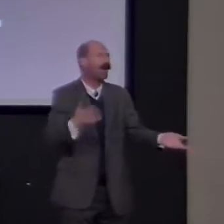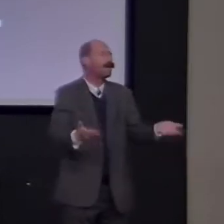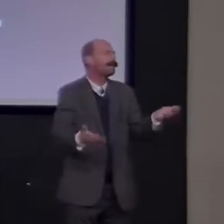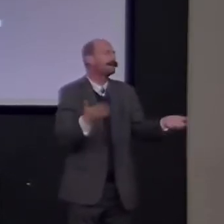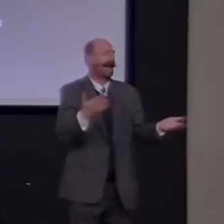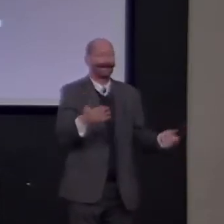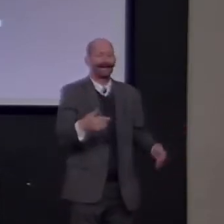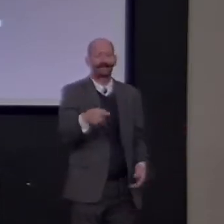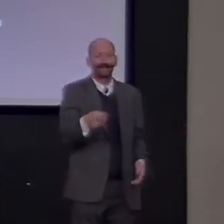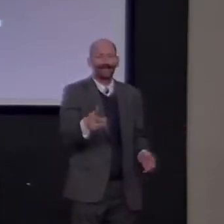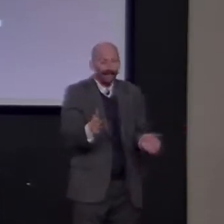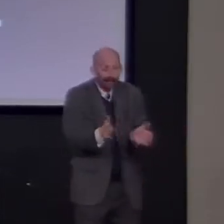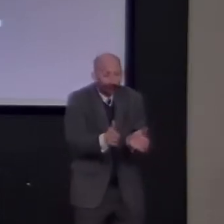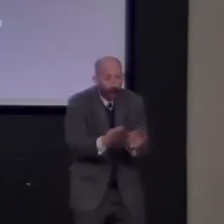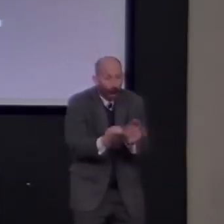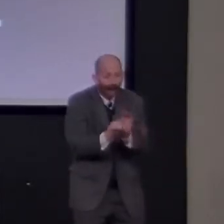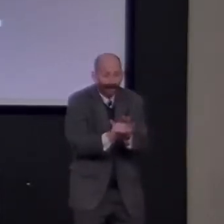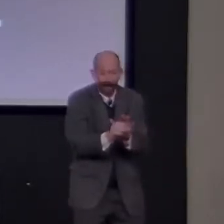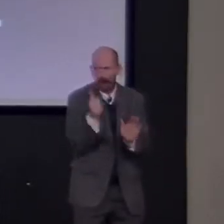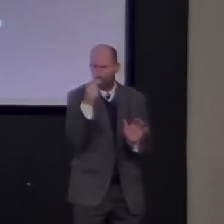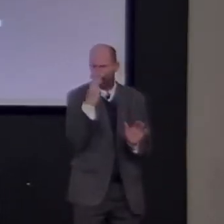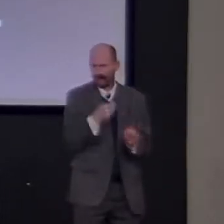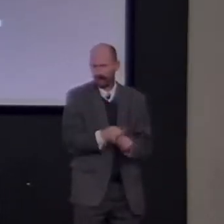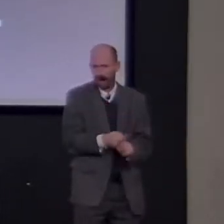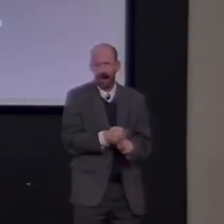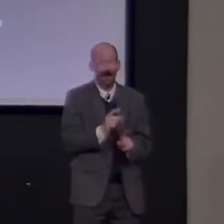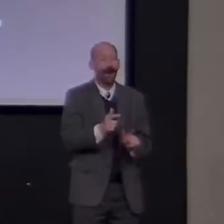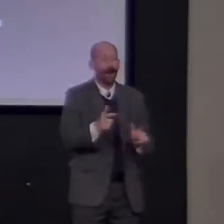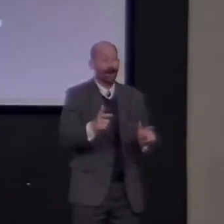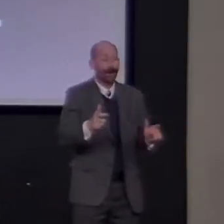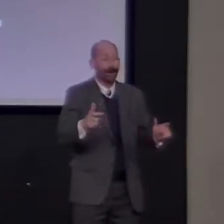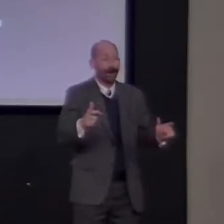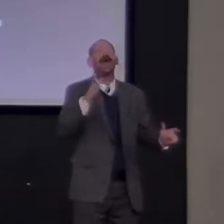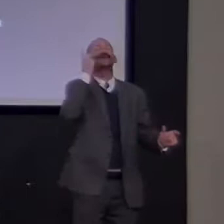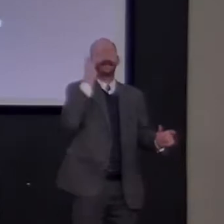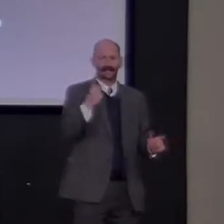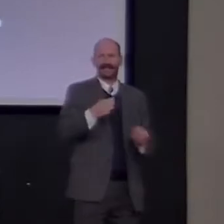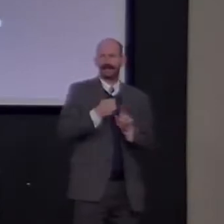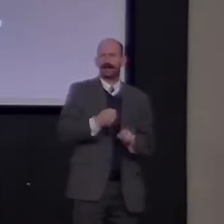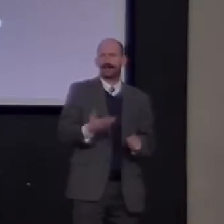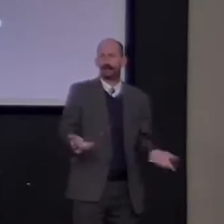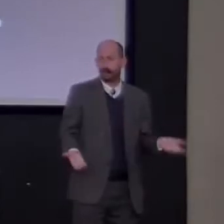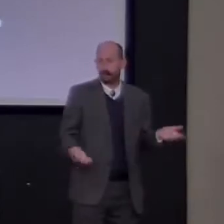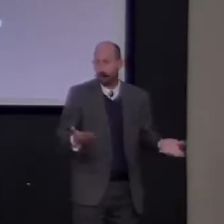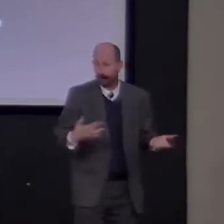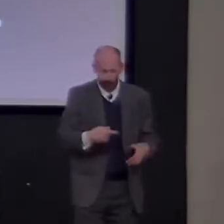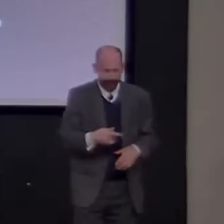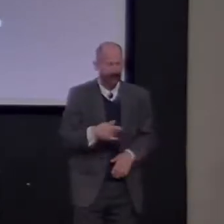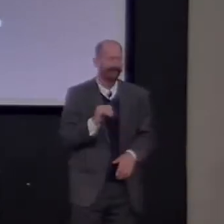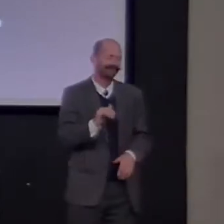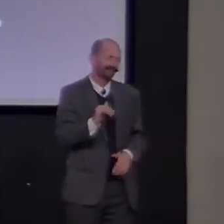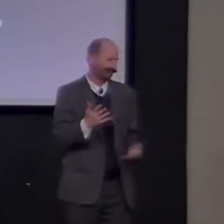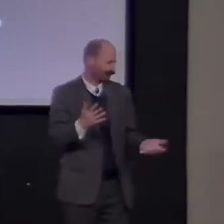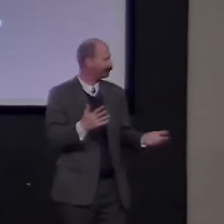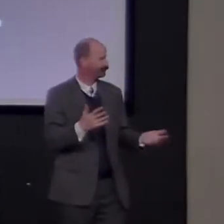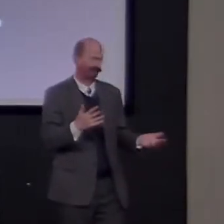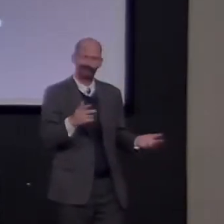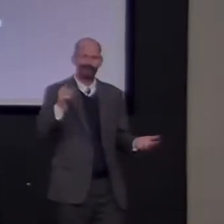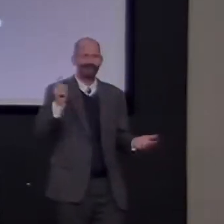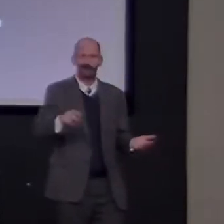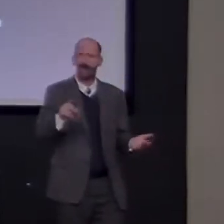sample size that you start to see these subtle relationships emerging. We therefore perceive that there's really a need for a